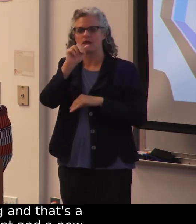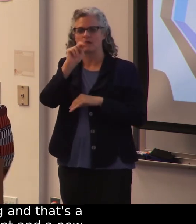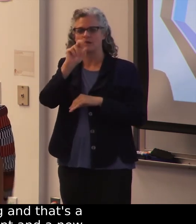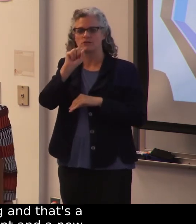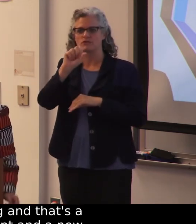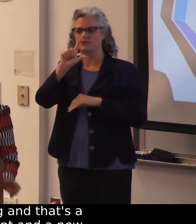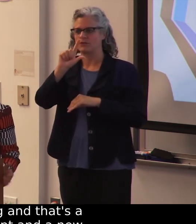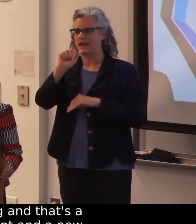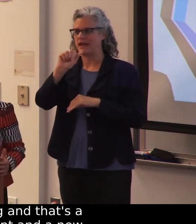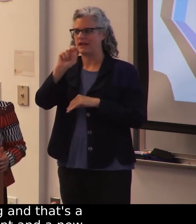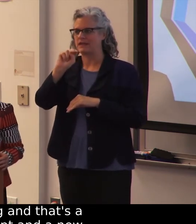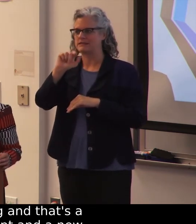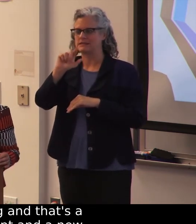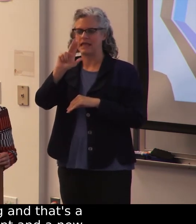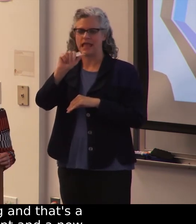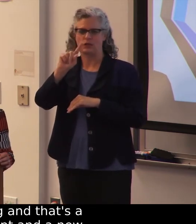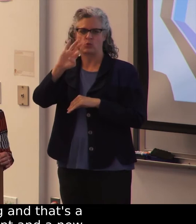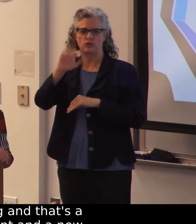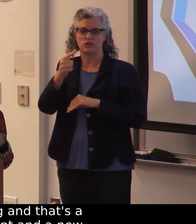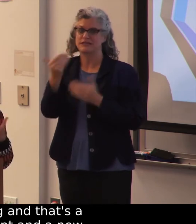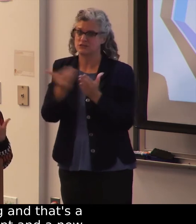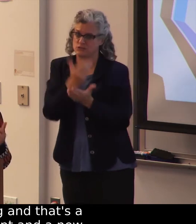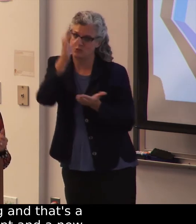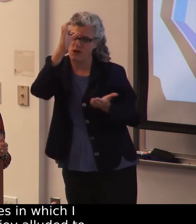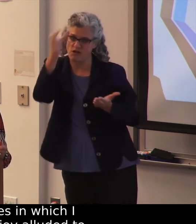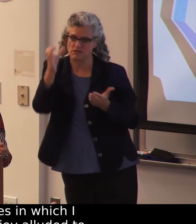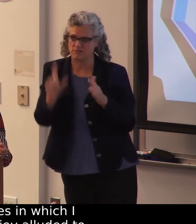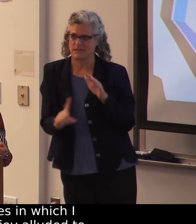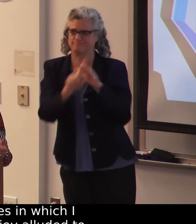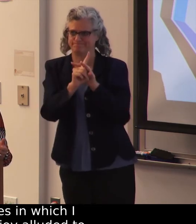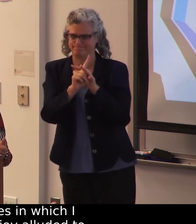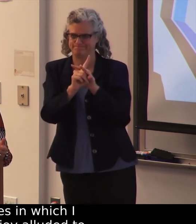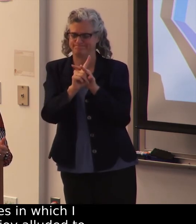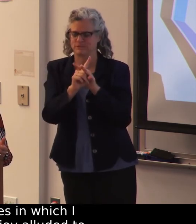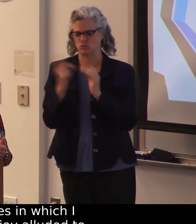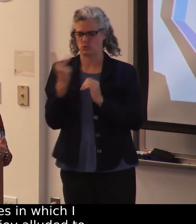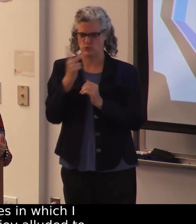that's a new concept, and one of the articles